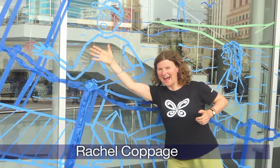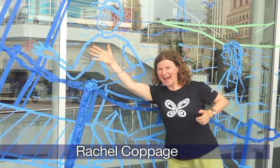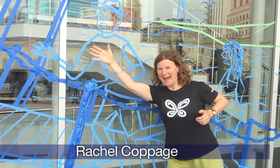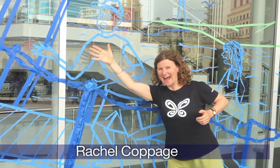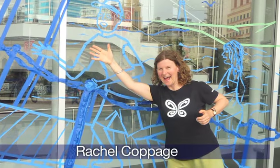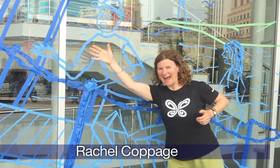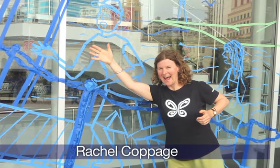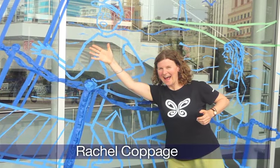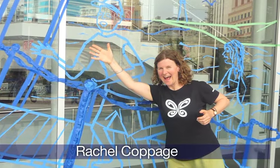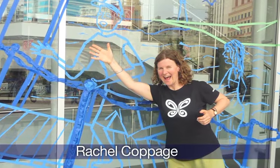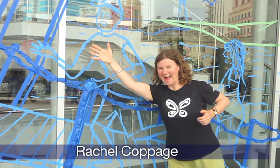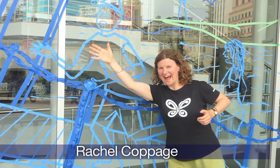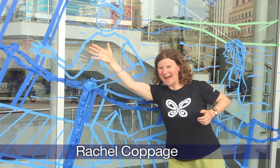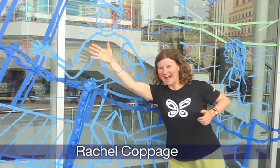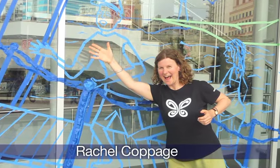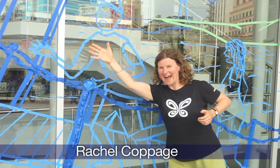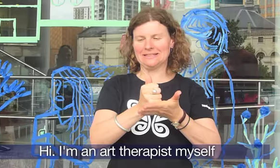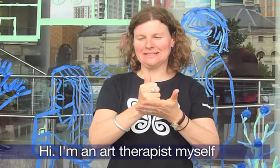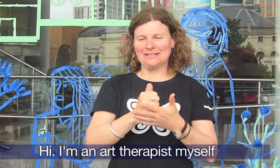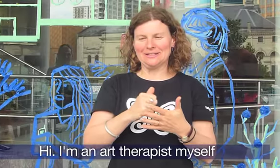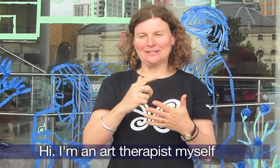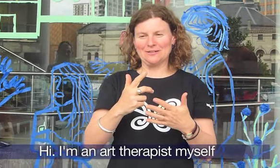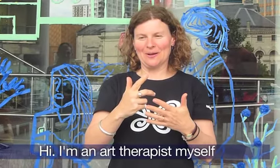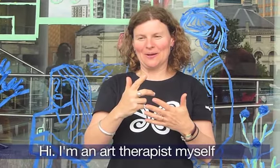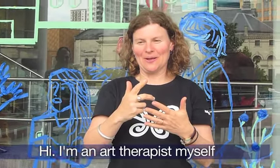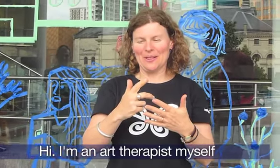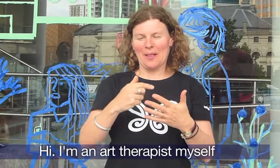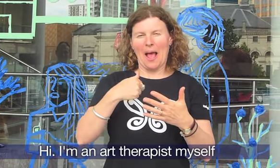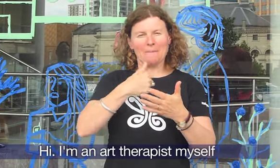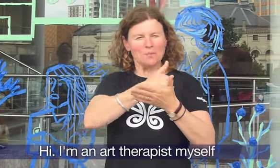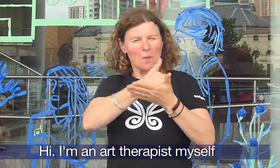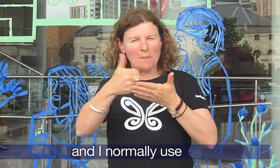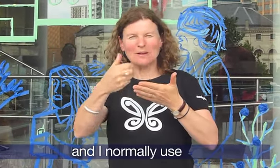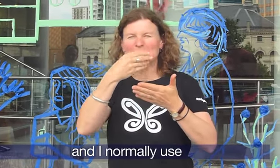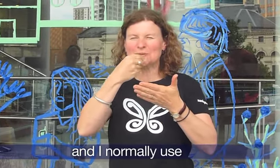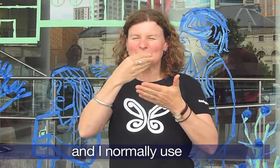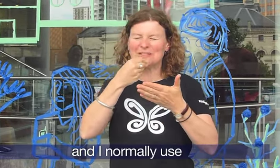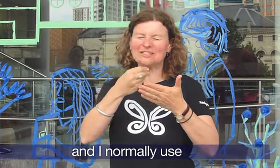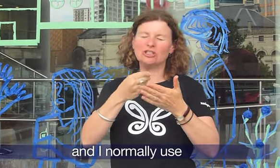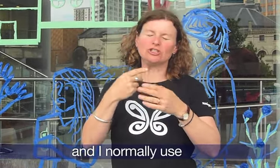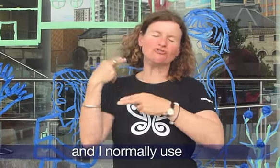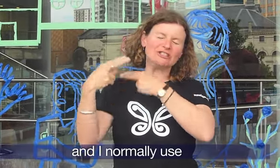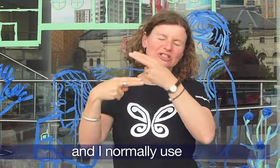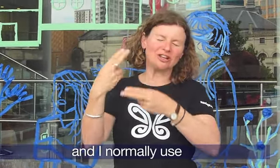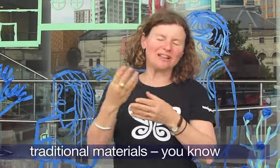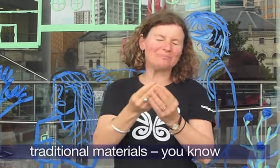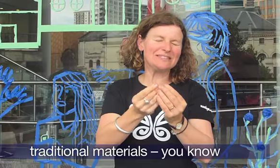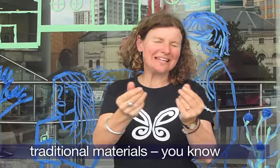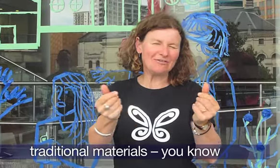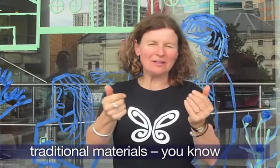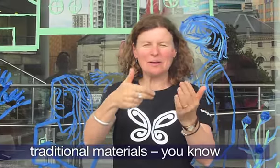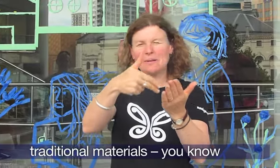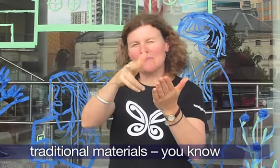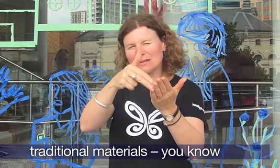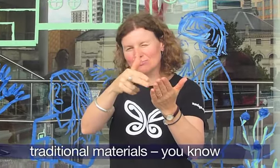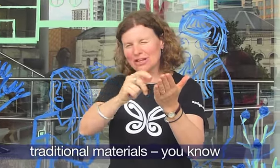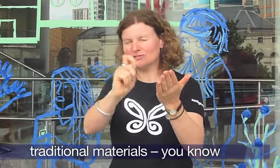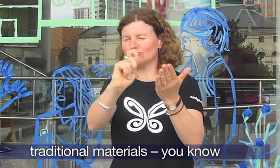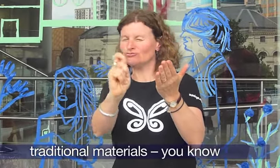Hi. I'm an art therapist myself, and so I normally use traditional materials,